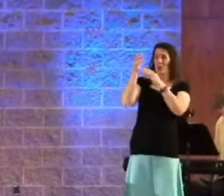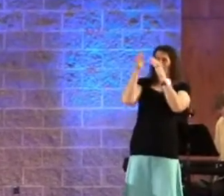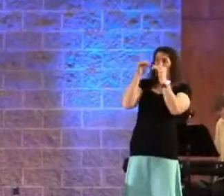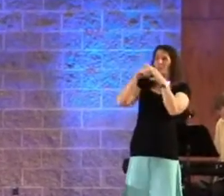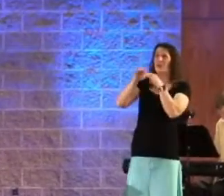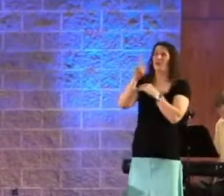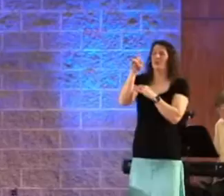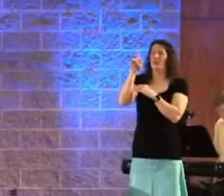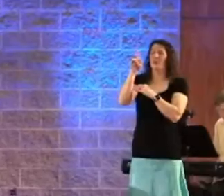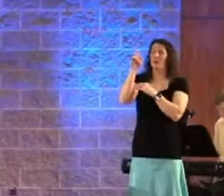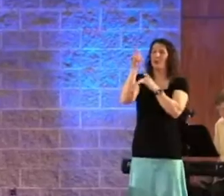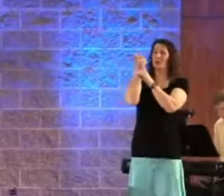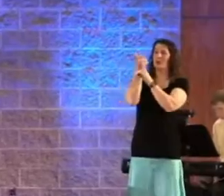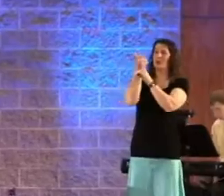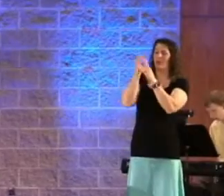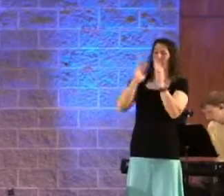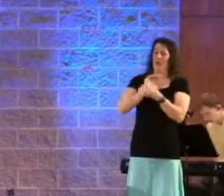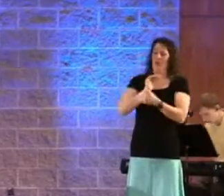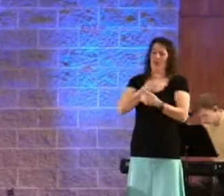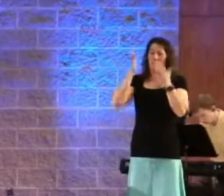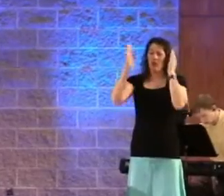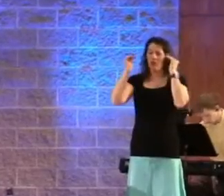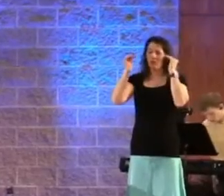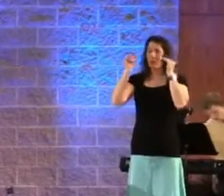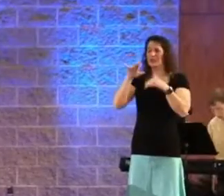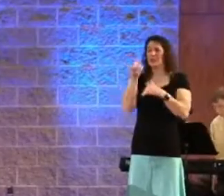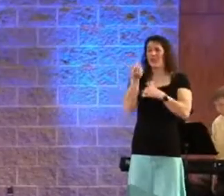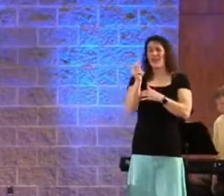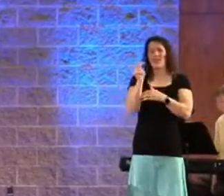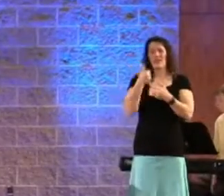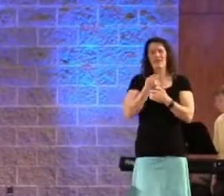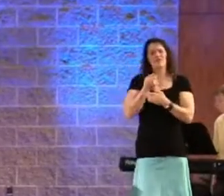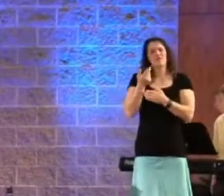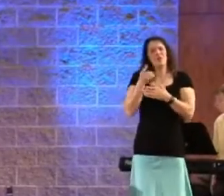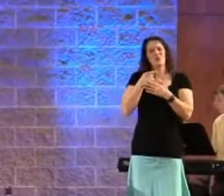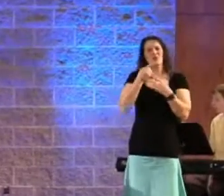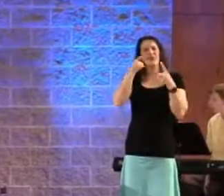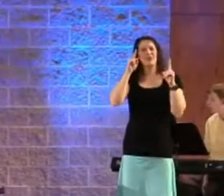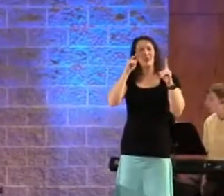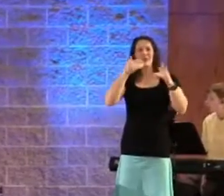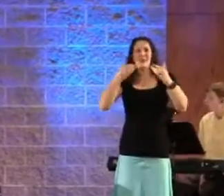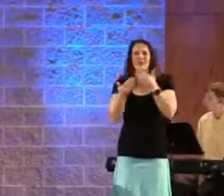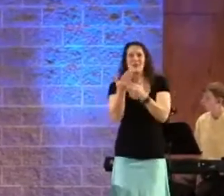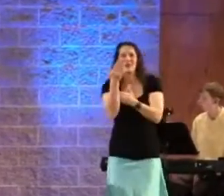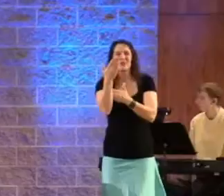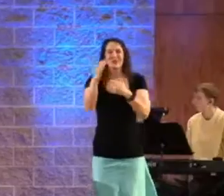Amen. I think John's got a few announcements for us this morning. Morning, church. How are we doing out there today? It's